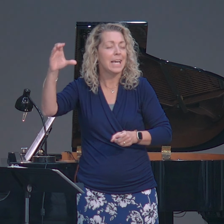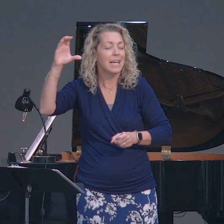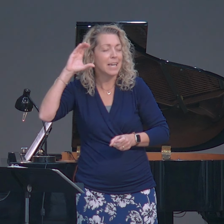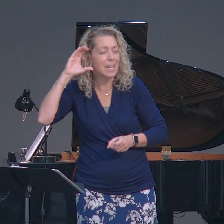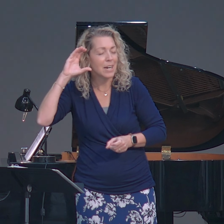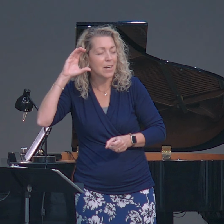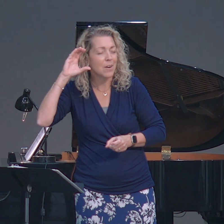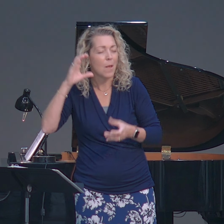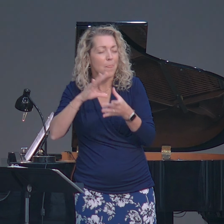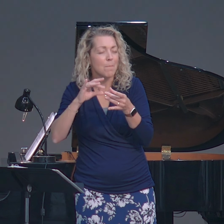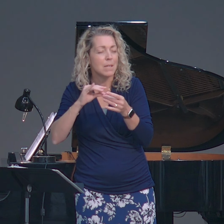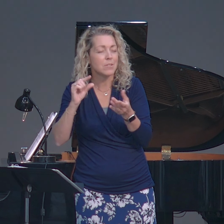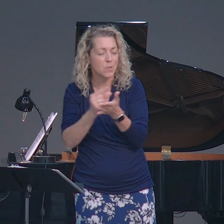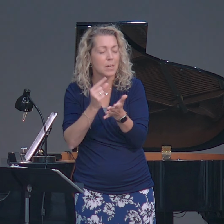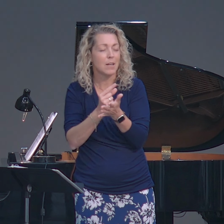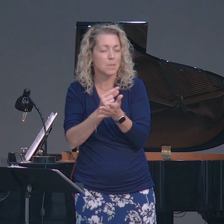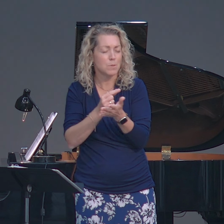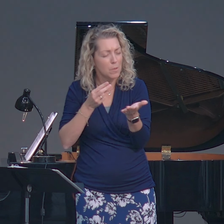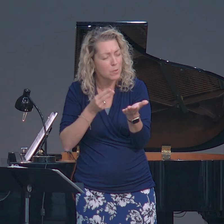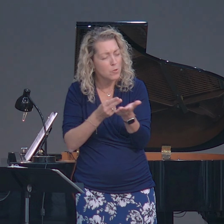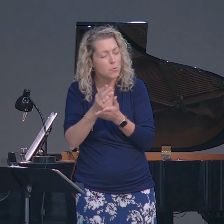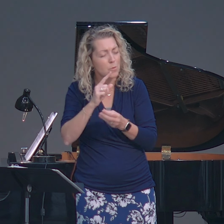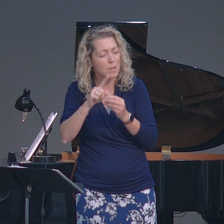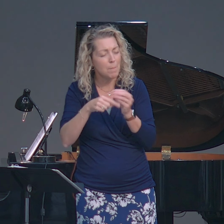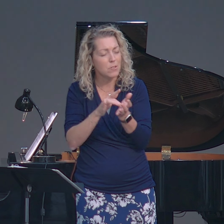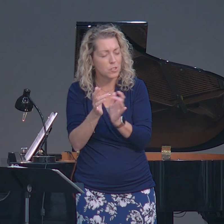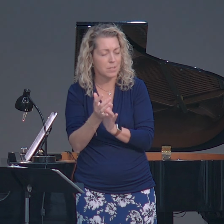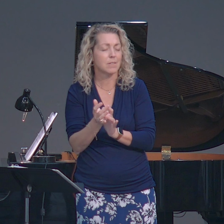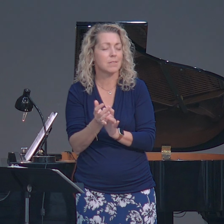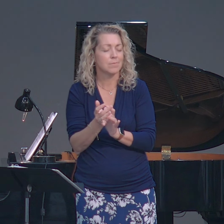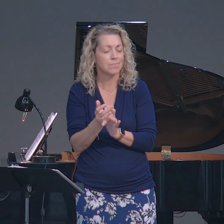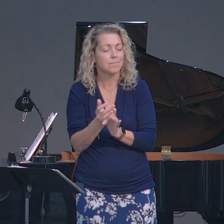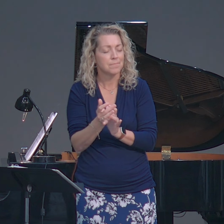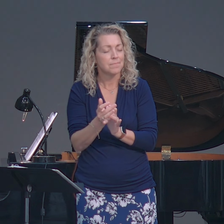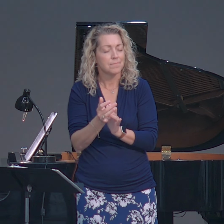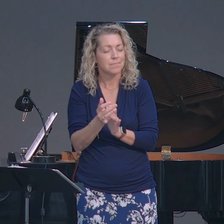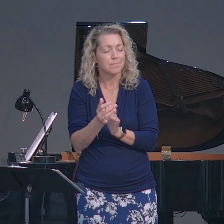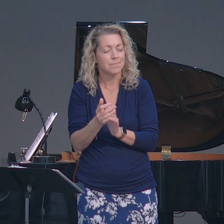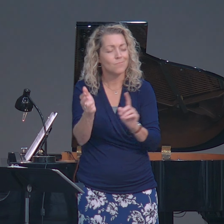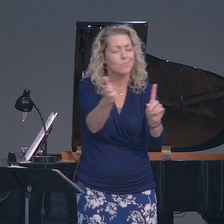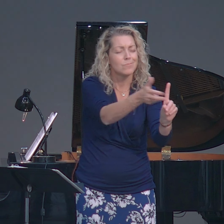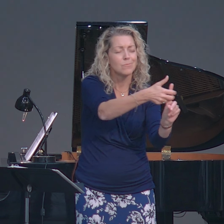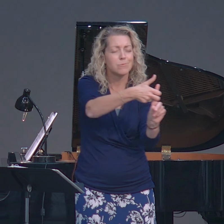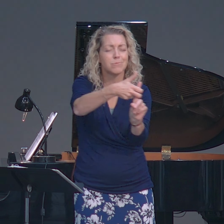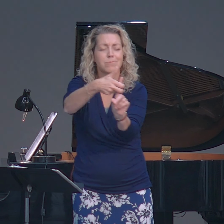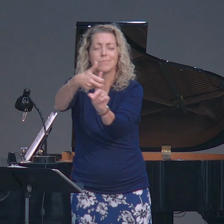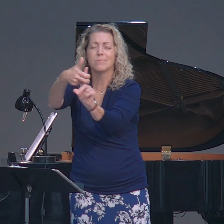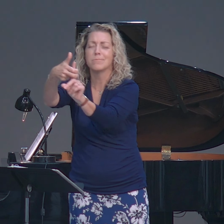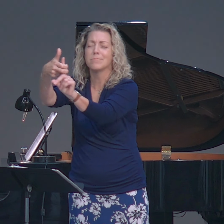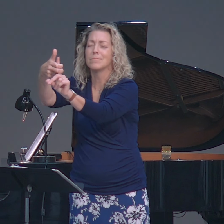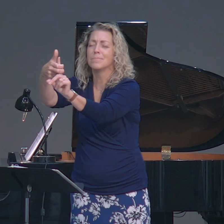the message of the gospel and the truth of Jesus. Father, draw them unto yourself.